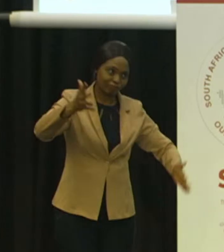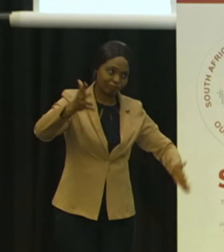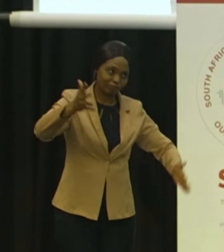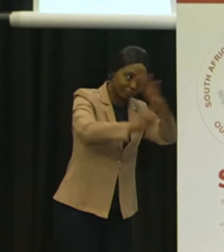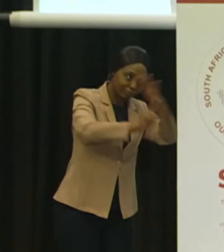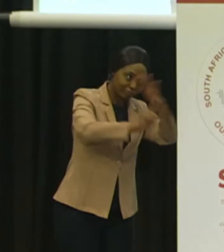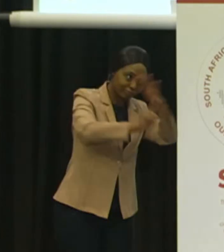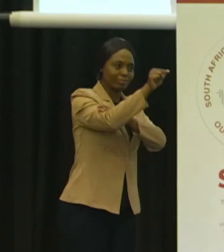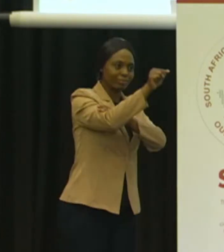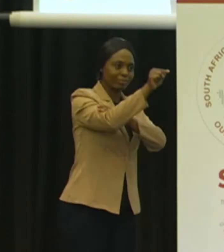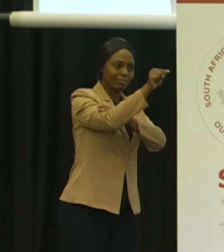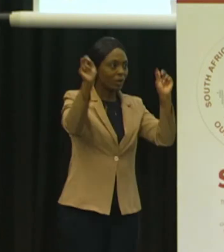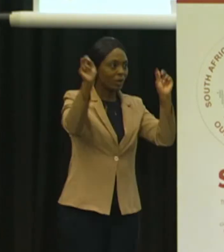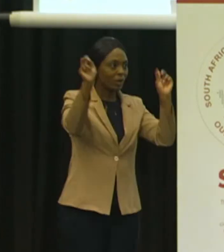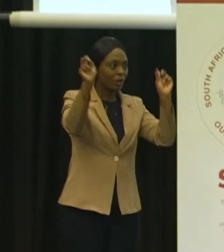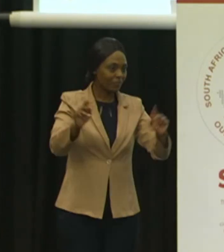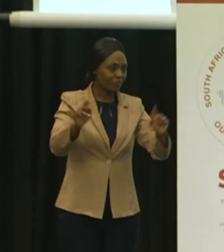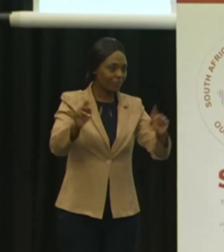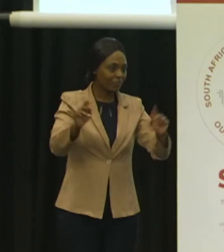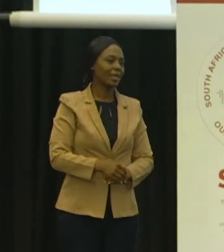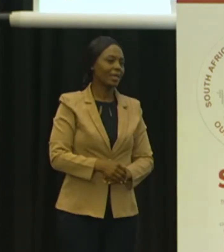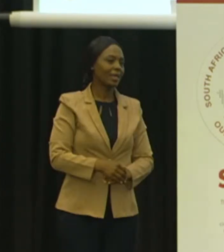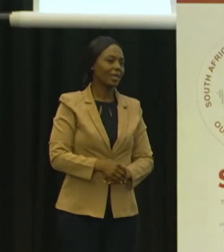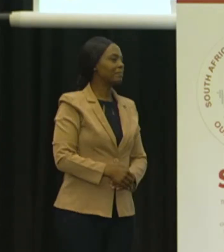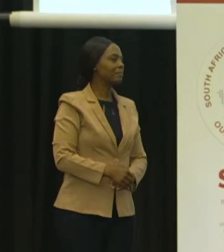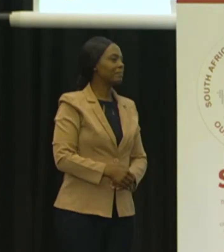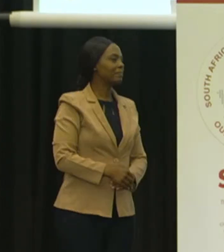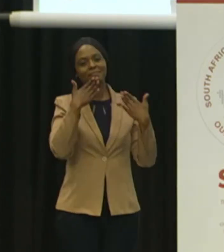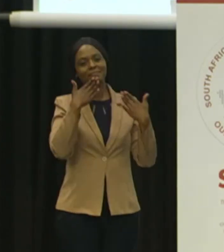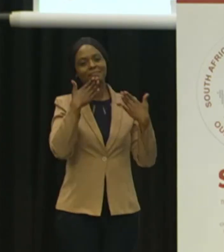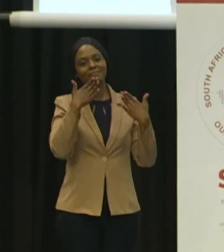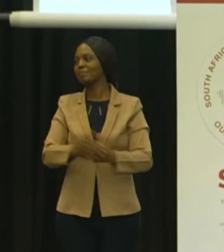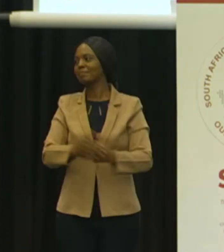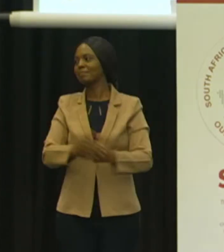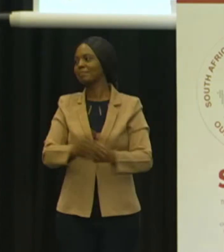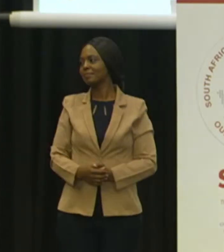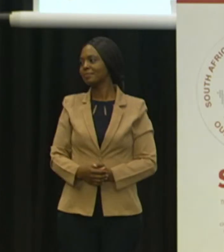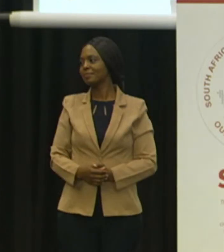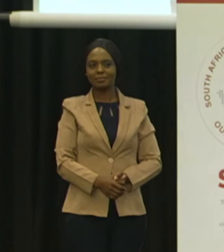And then let's all celebrate. Thank you.